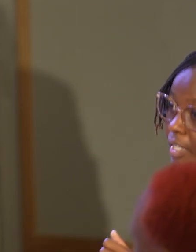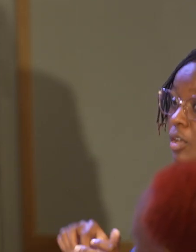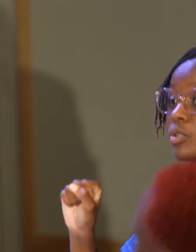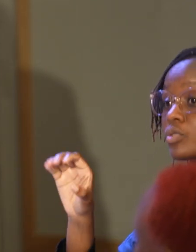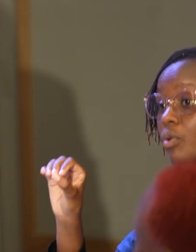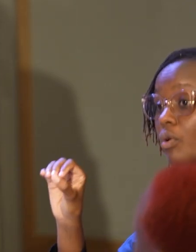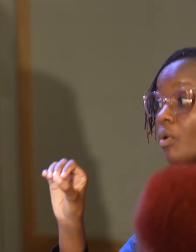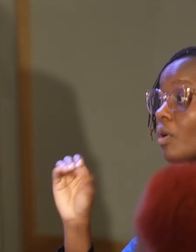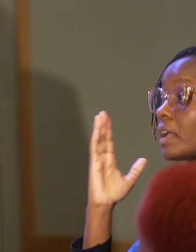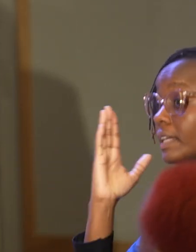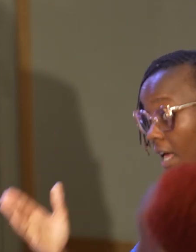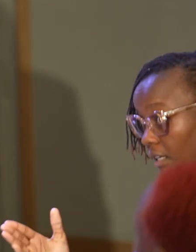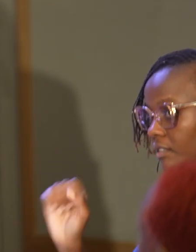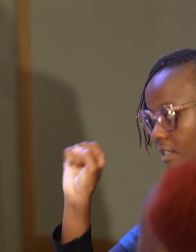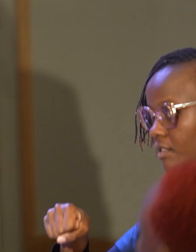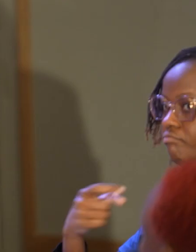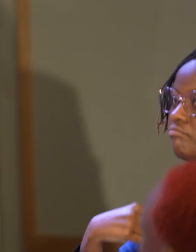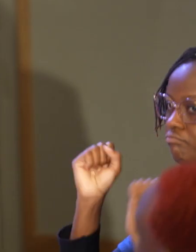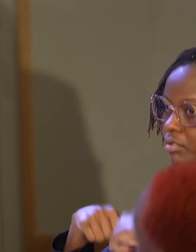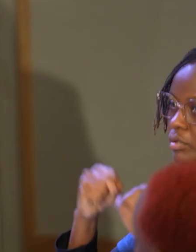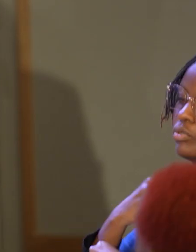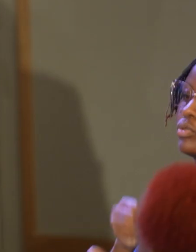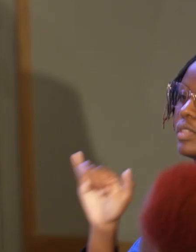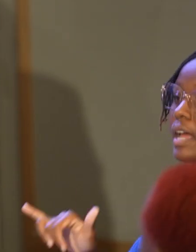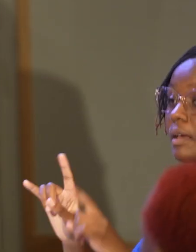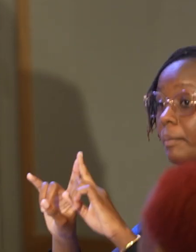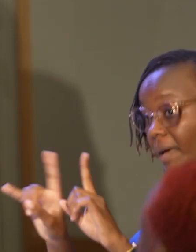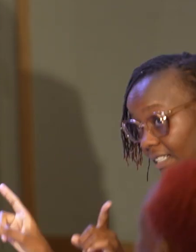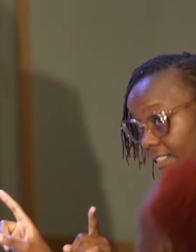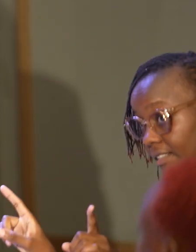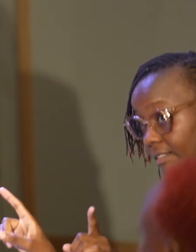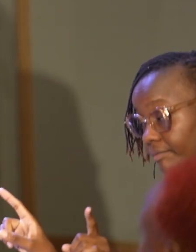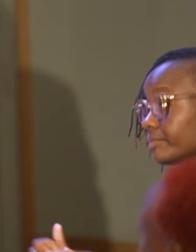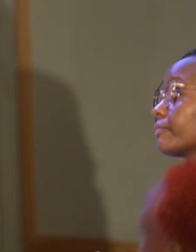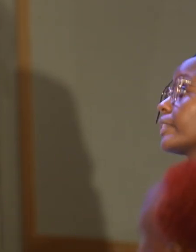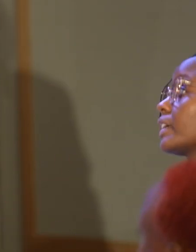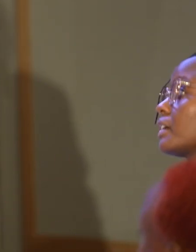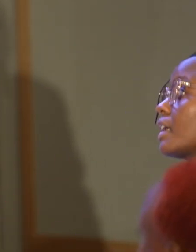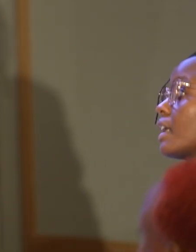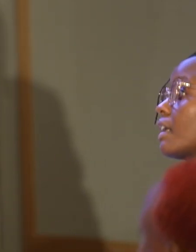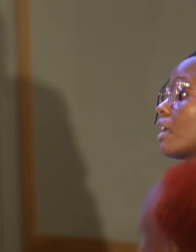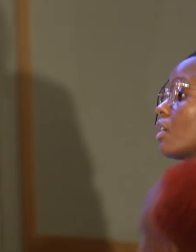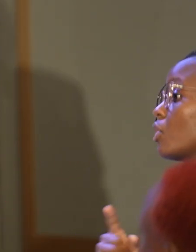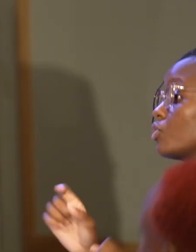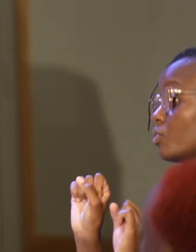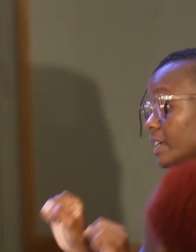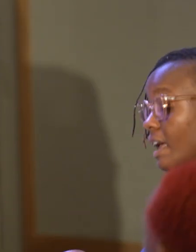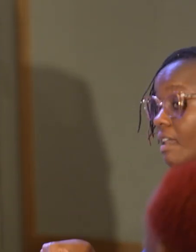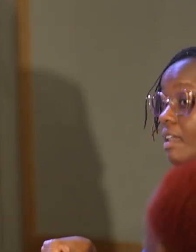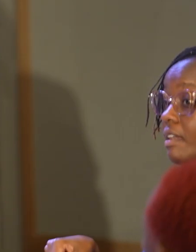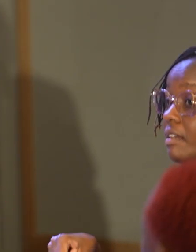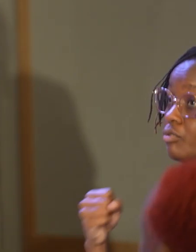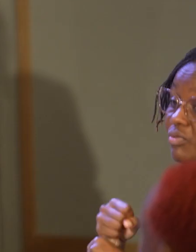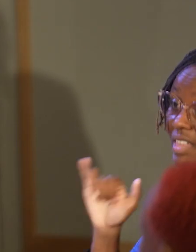So directly you can do that, but you can also do it through